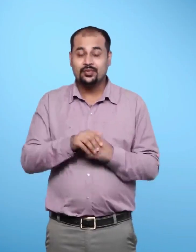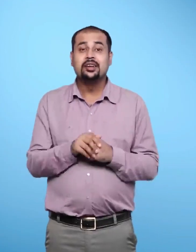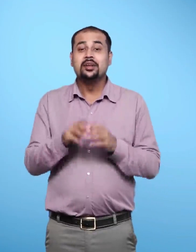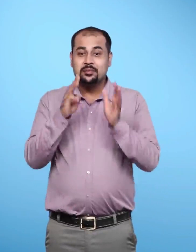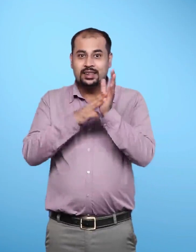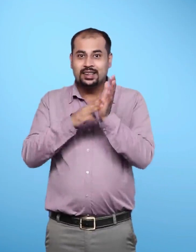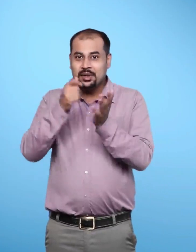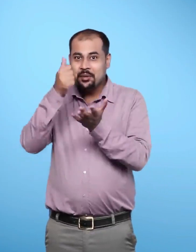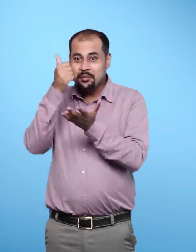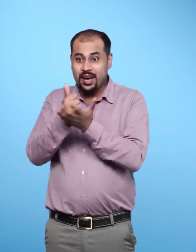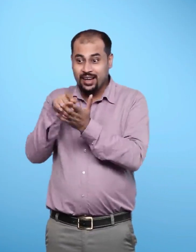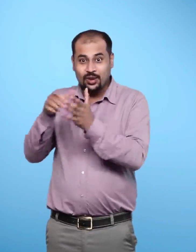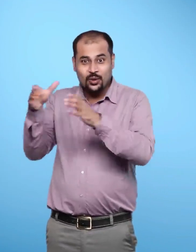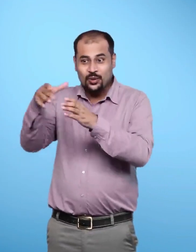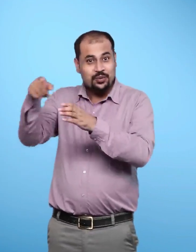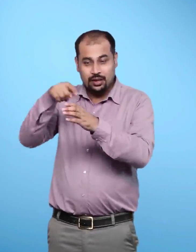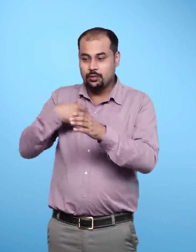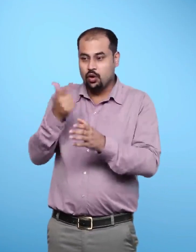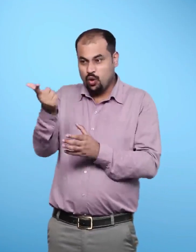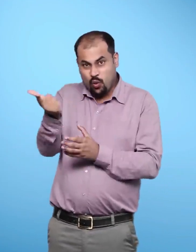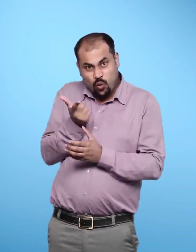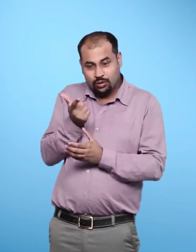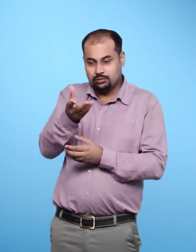So they take a loan from their bank.